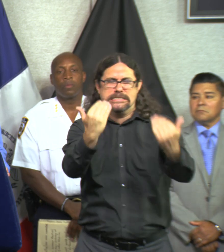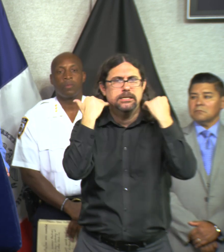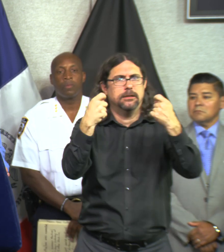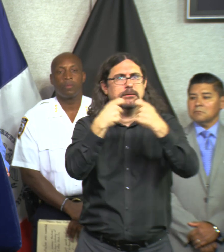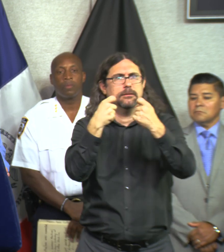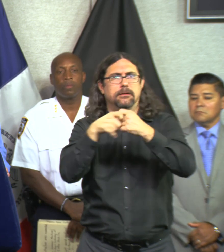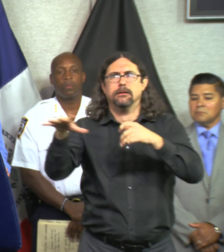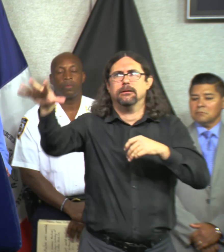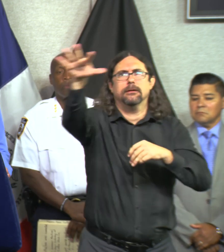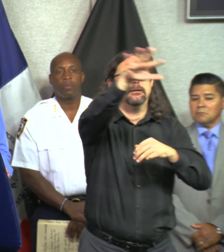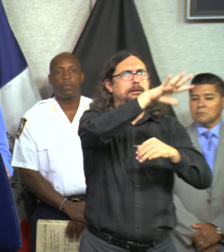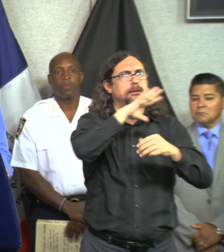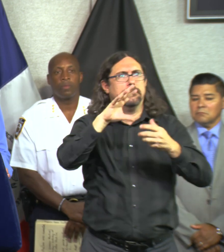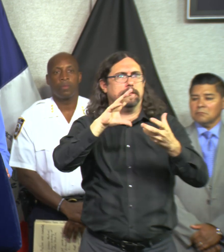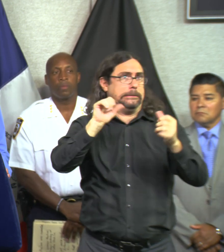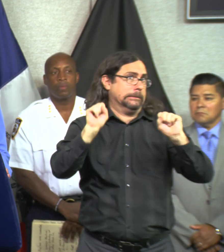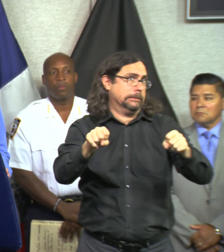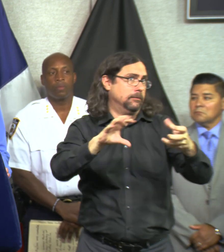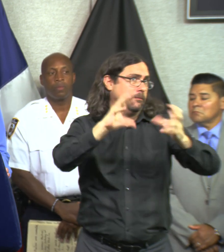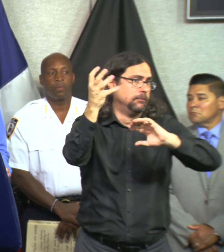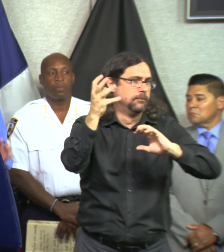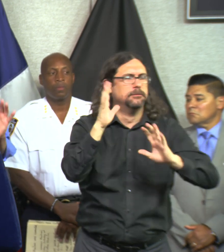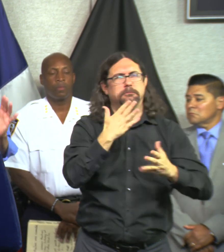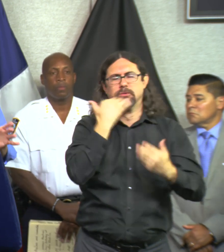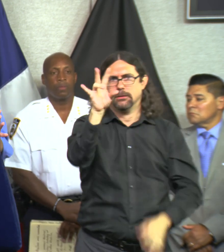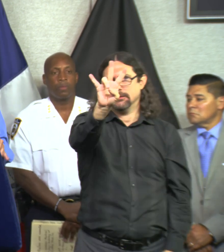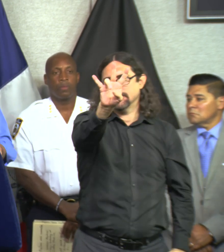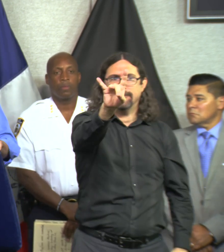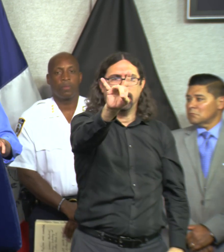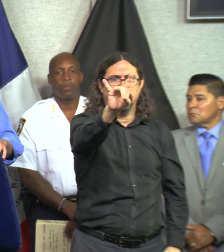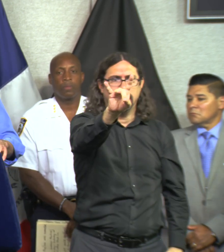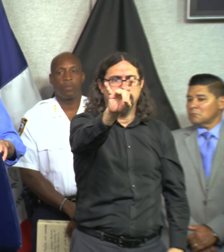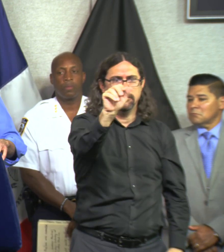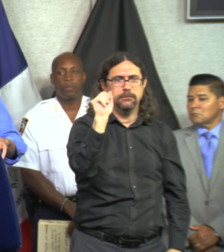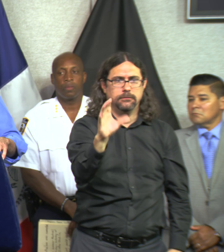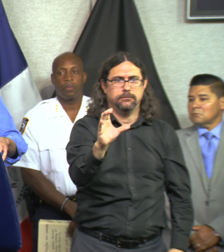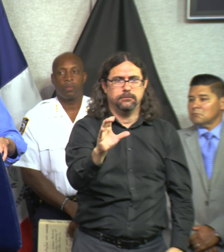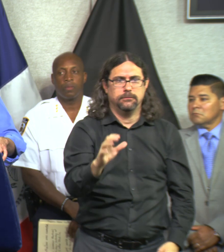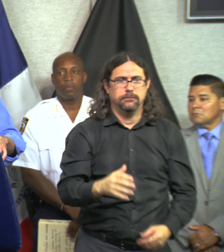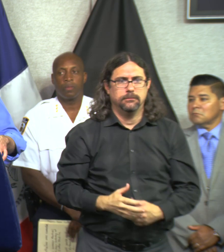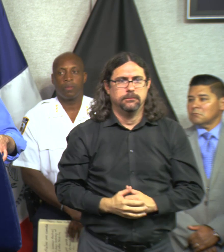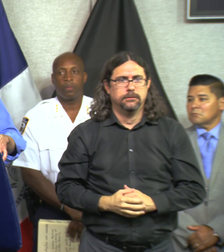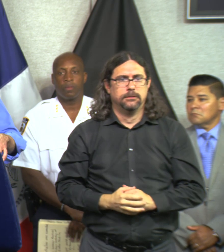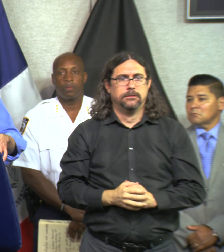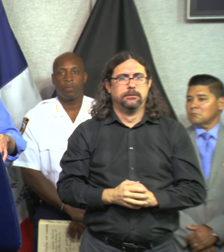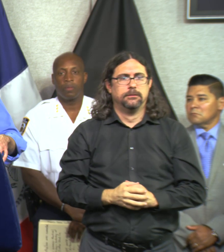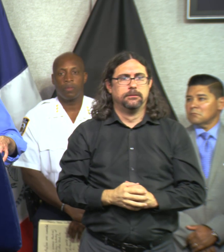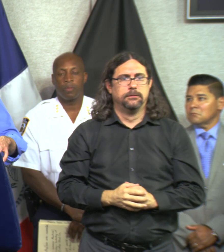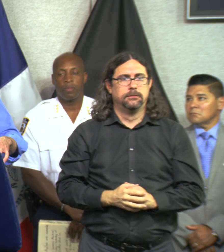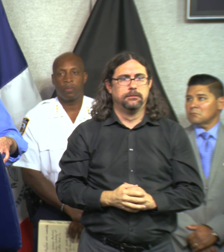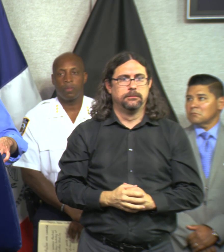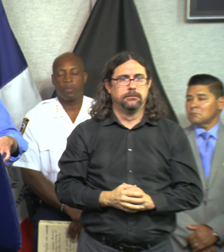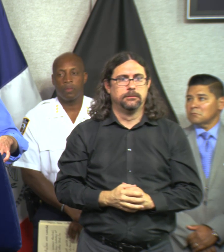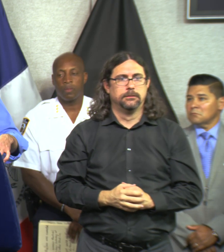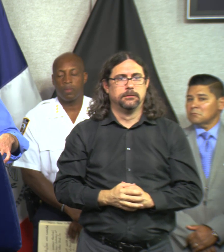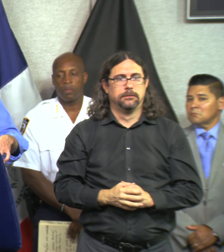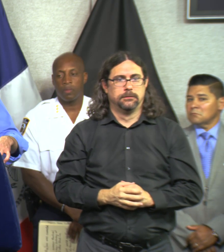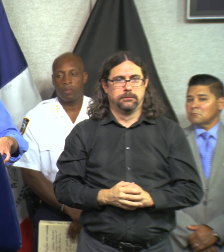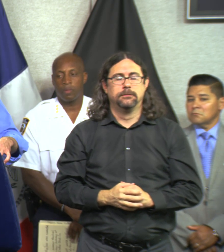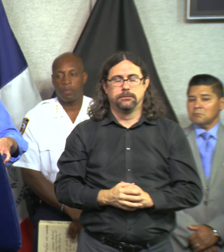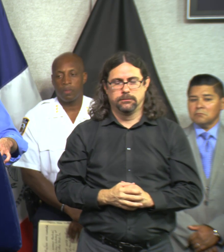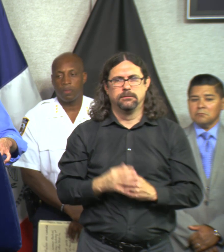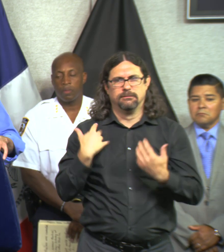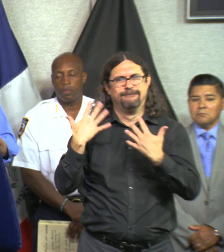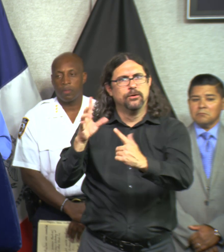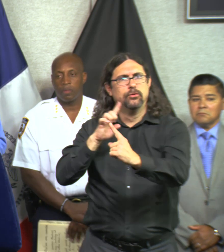demand level, but we want to be safe rather than sorry. Limit electric use wherever you can, limit appliance use any way you